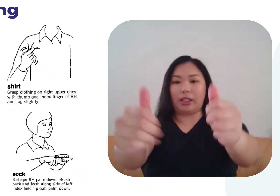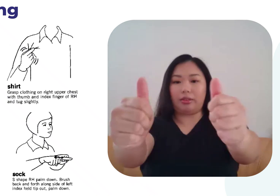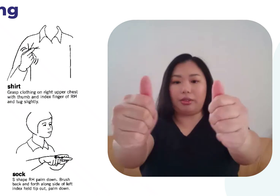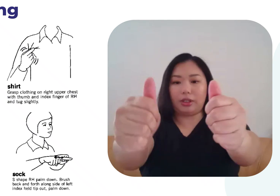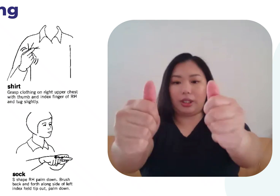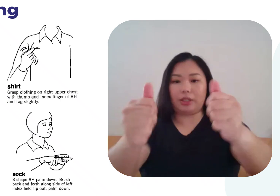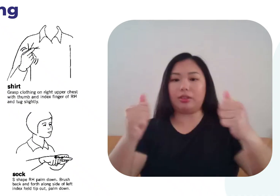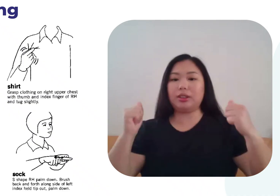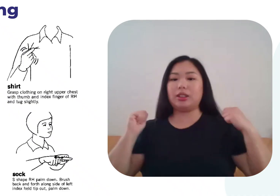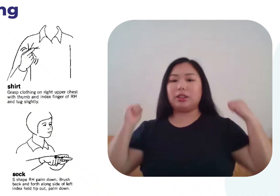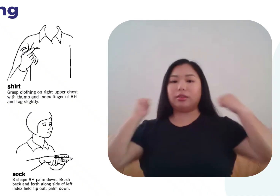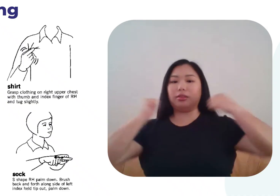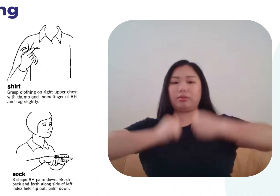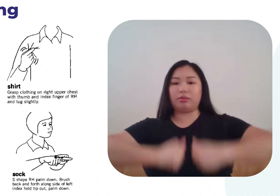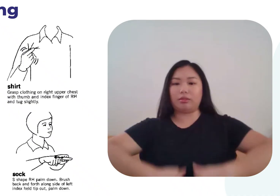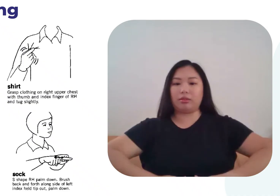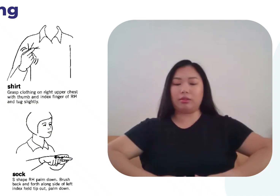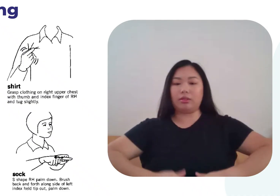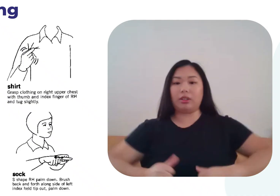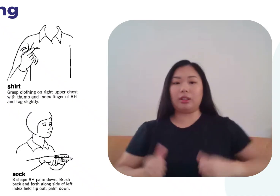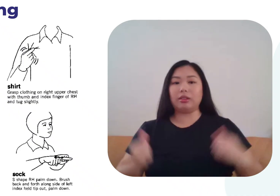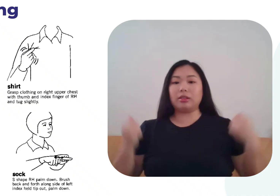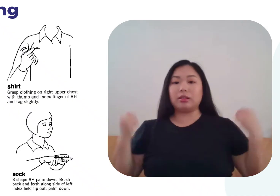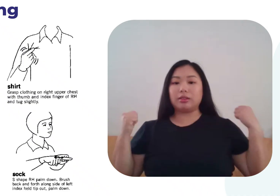So we have coat,